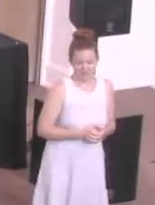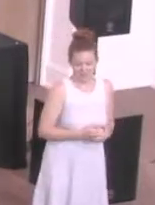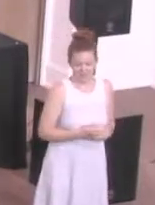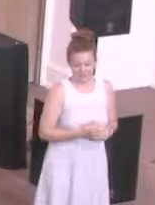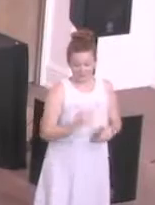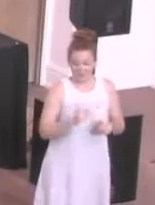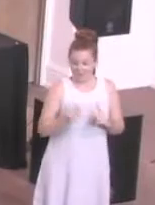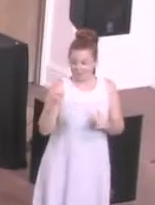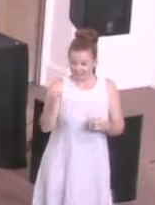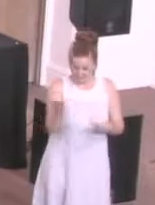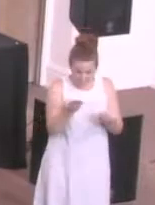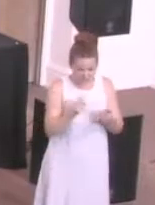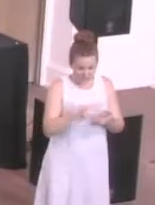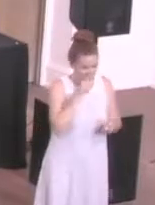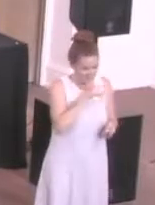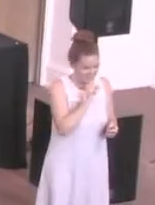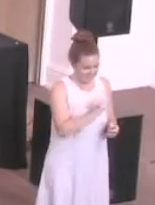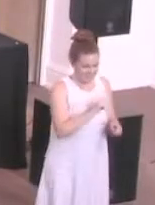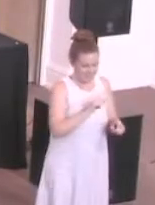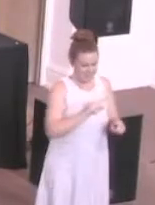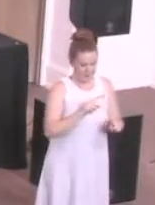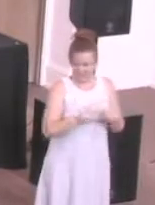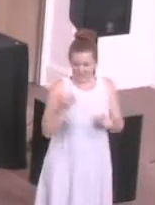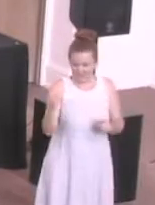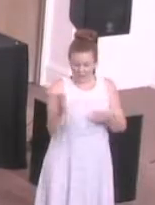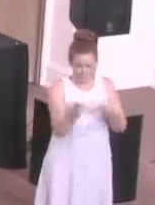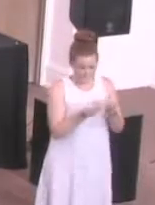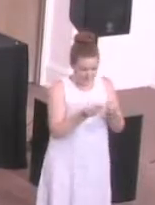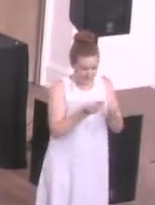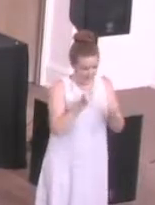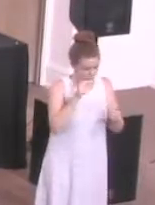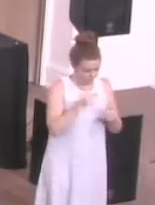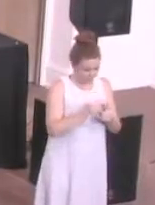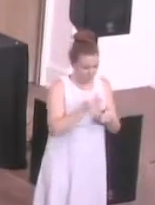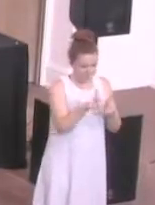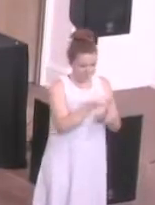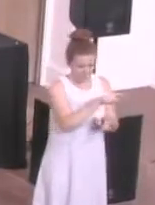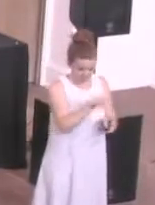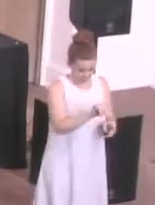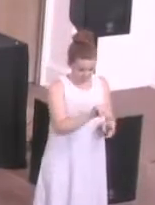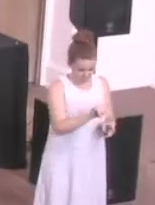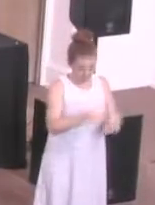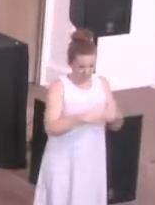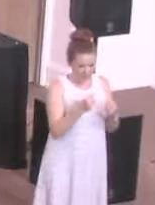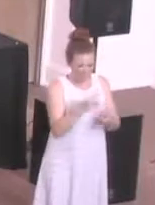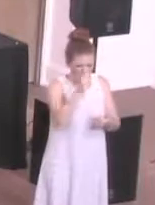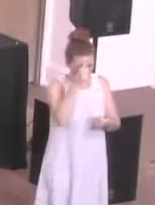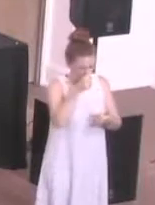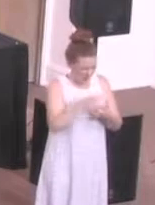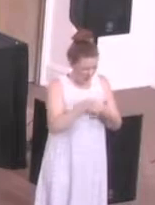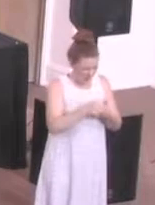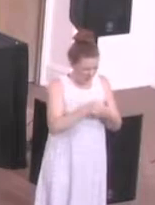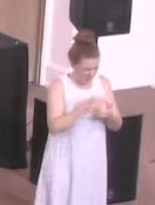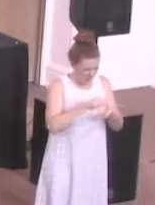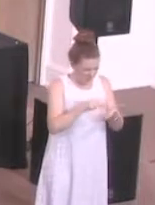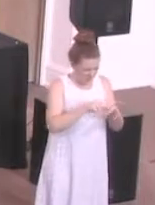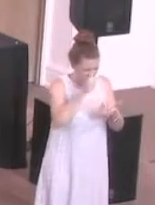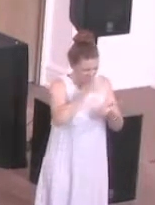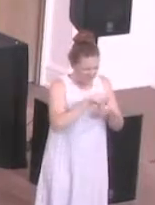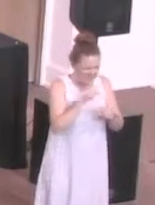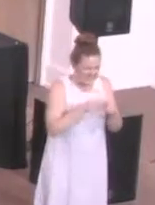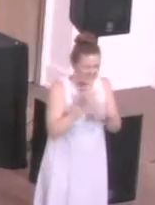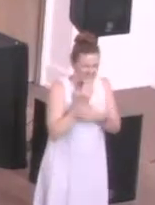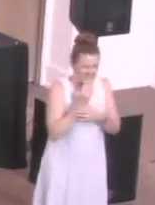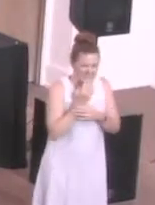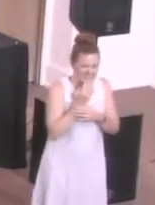ministering to you. How many of you have a hard time memorizing Bible verses? How many of you have a hard time remembering where something is, and maybe you go to witness